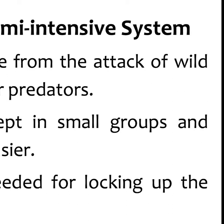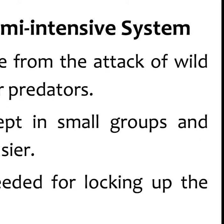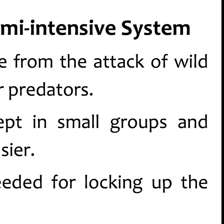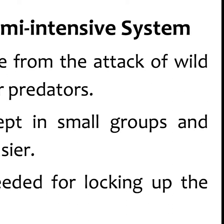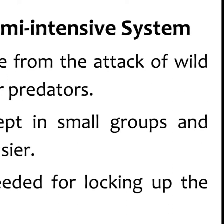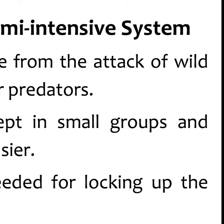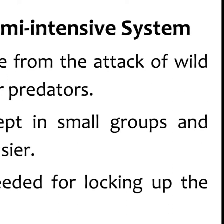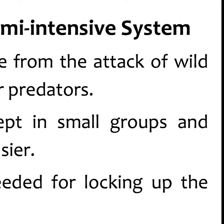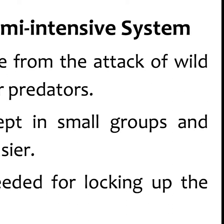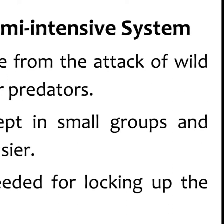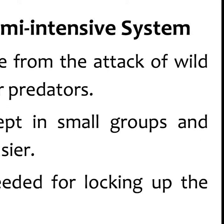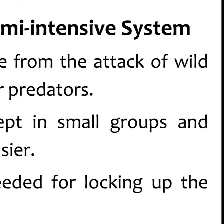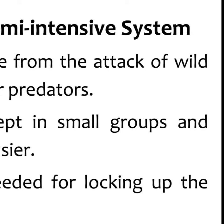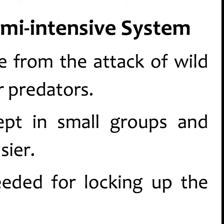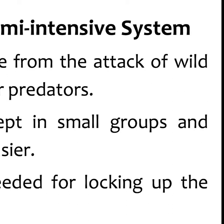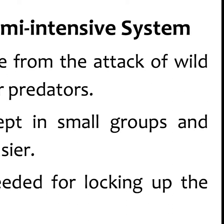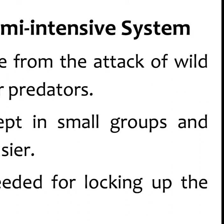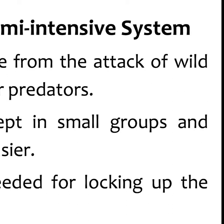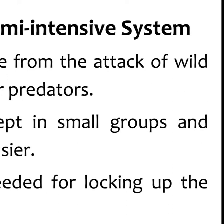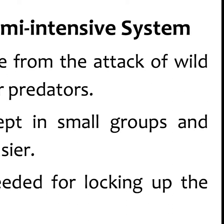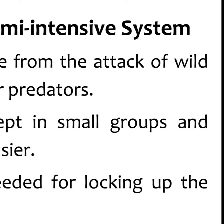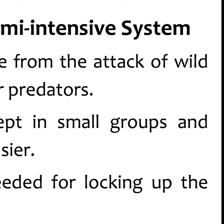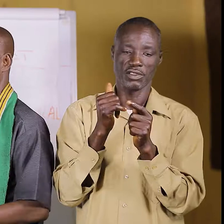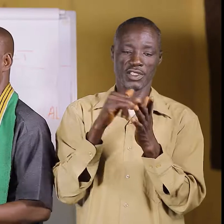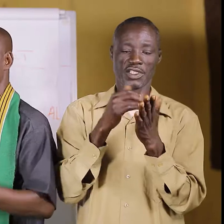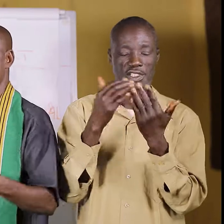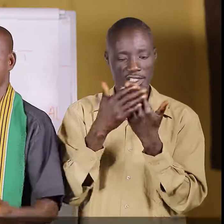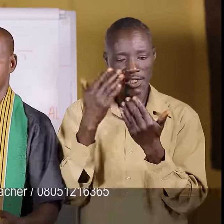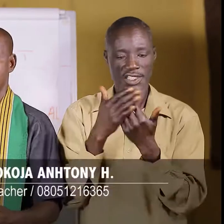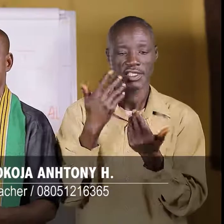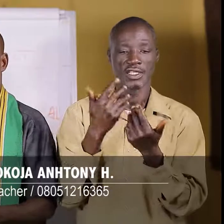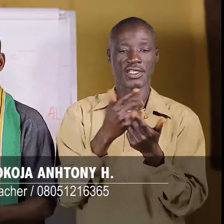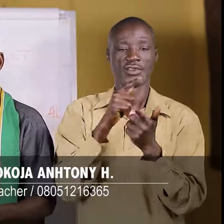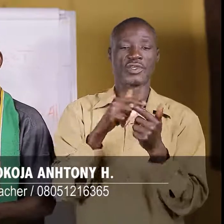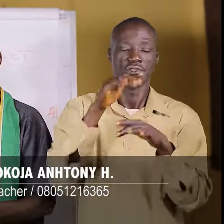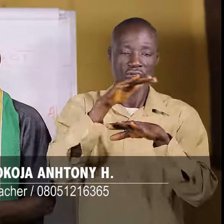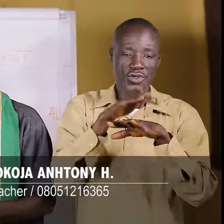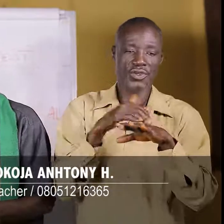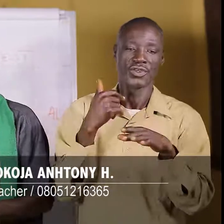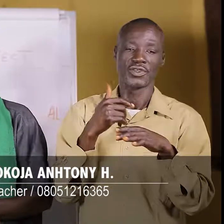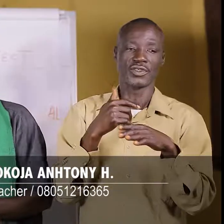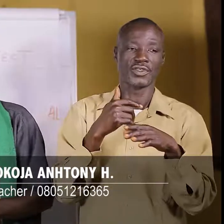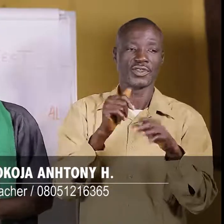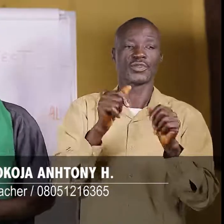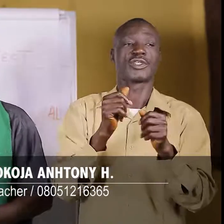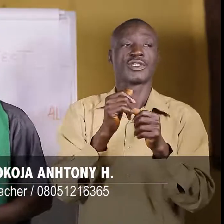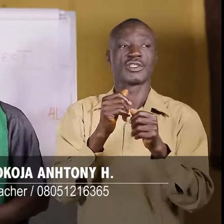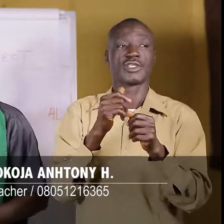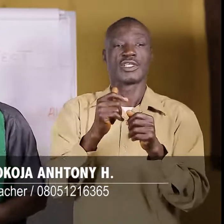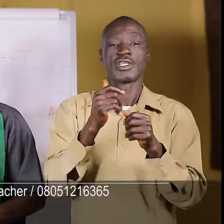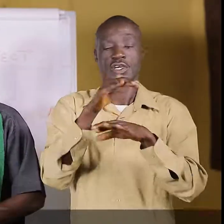small groups and calling is made easy. By calling, I mean ability to